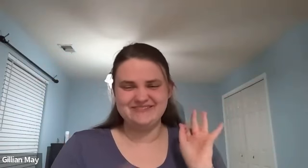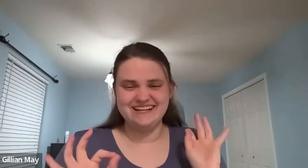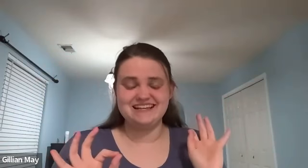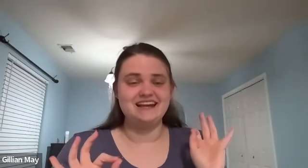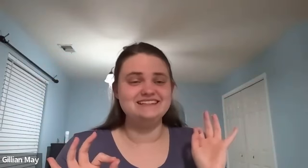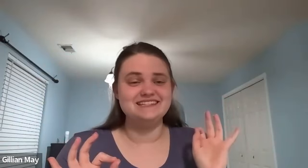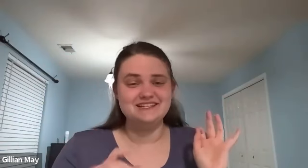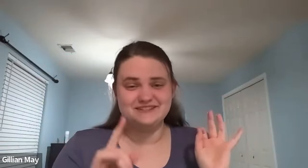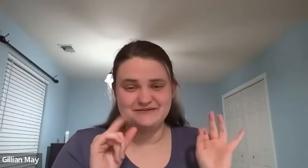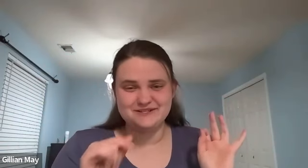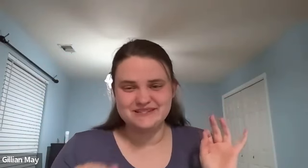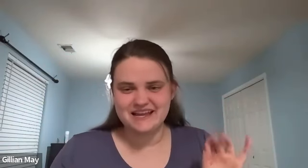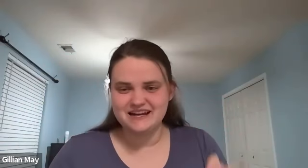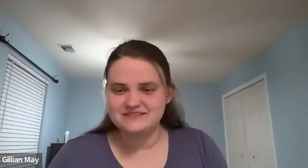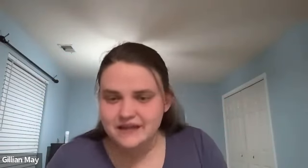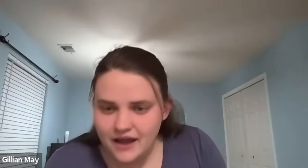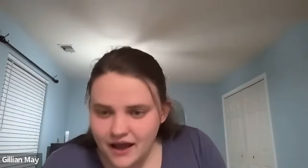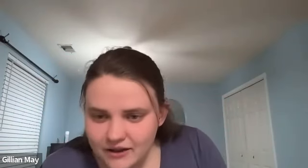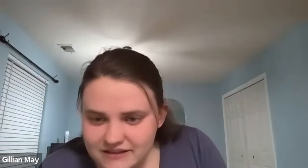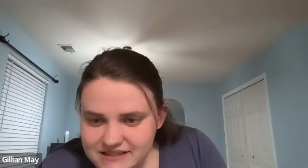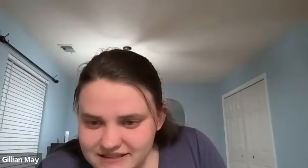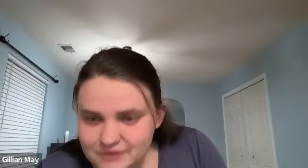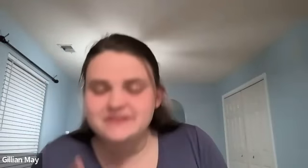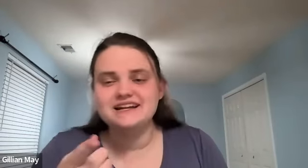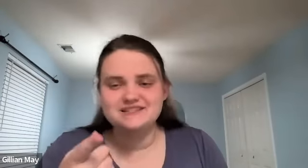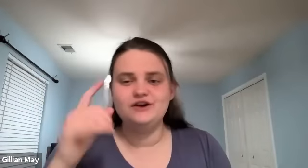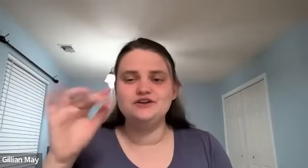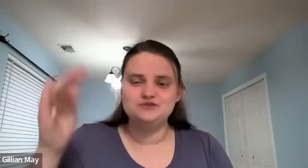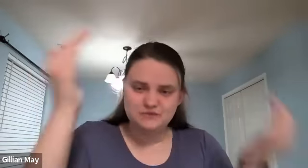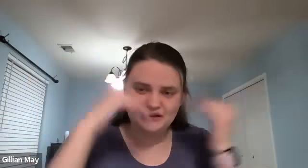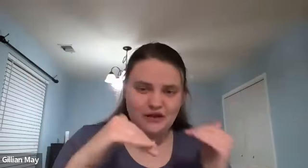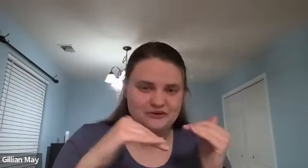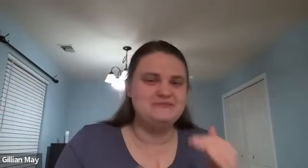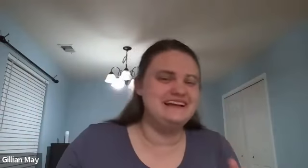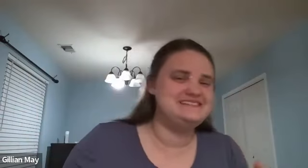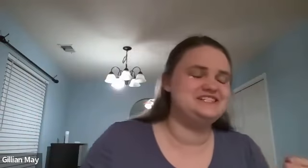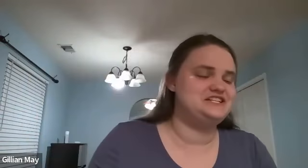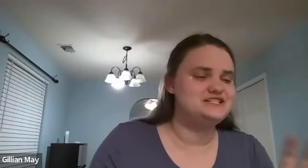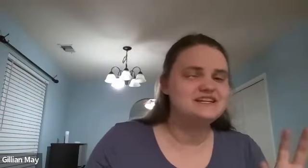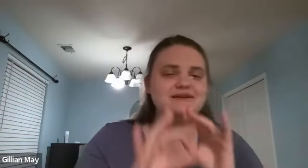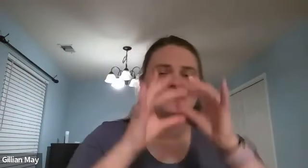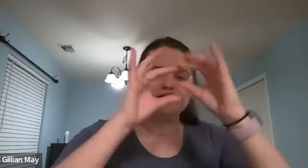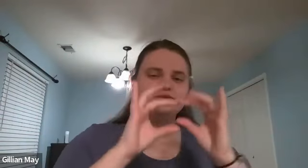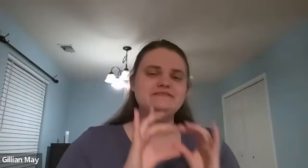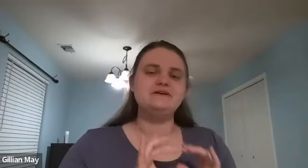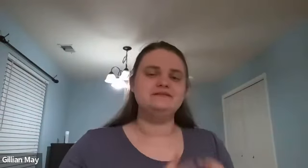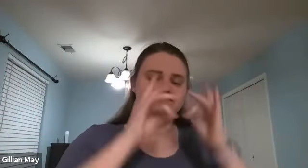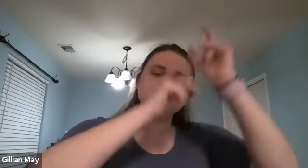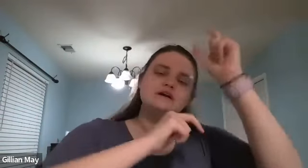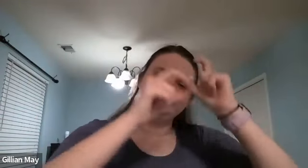Perfect. I didn't see yours at first, Miss Katie. I was like, I only see 2, but then I saw yours was below your message. It just didn't show me very bright,